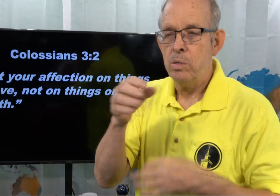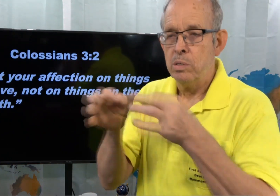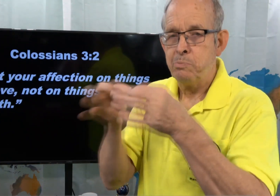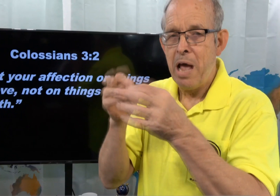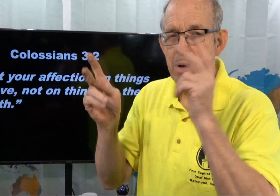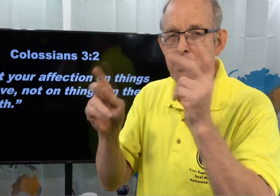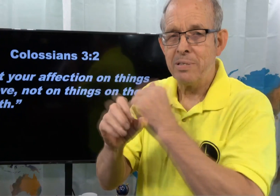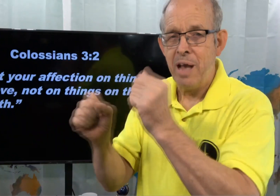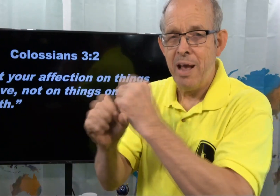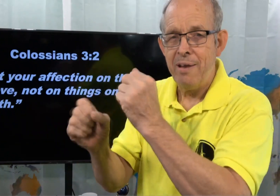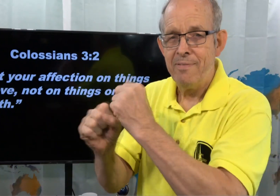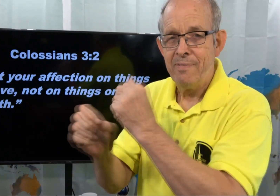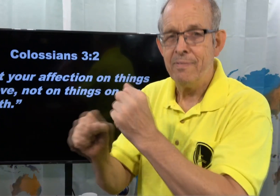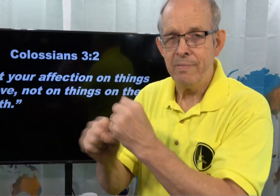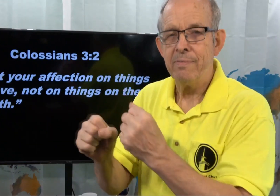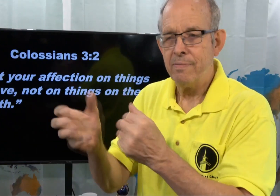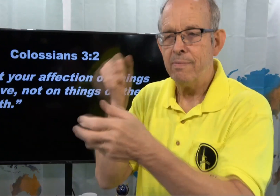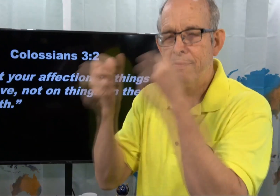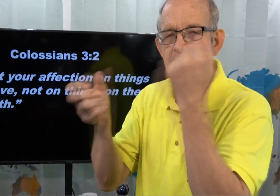if that people say,